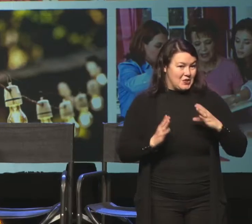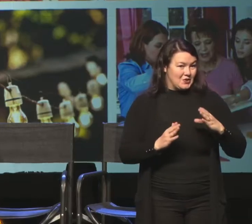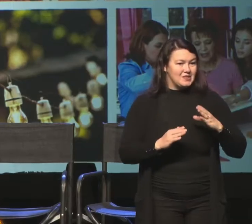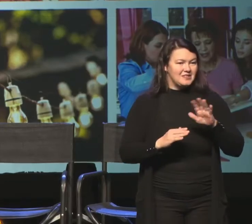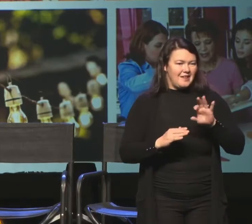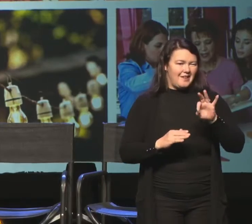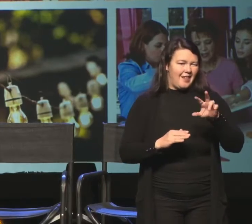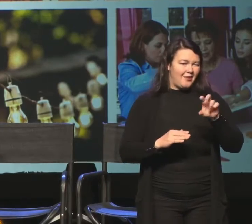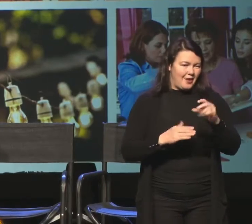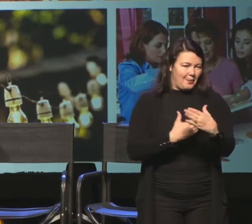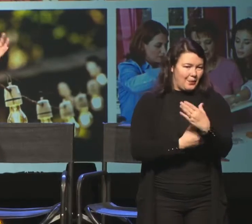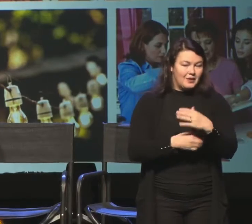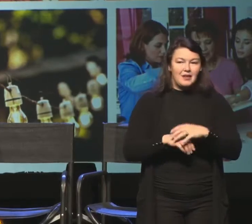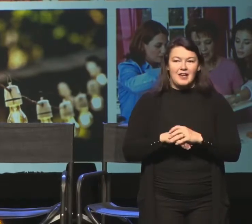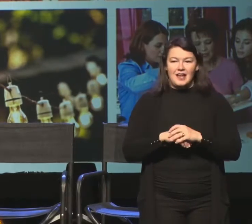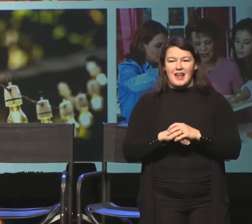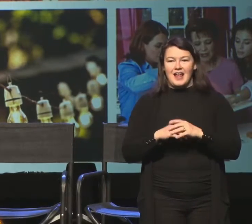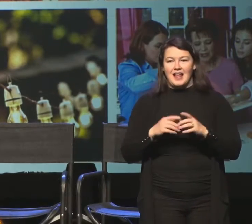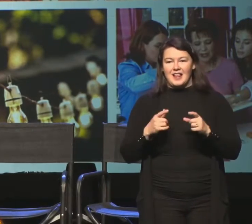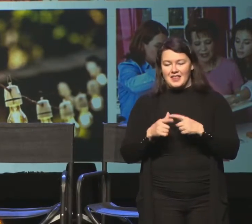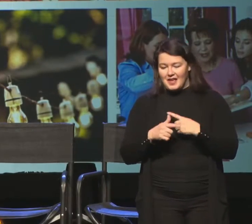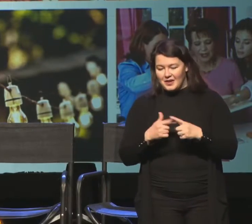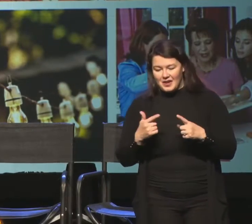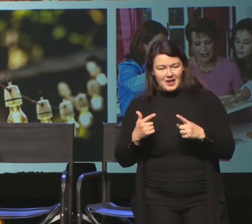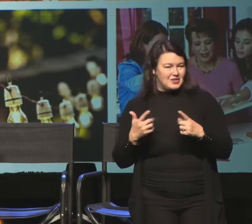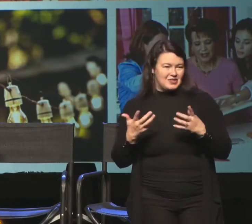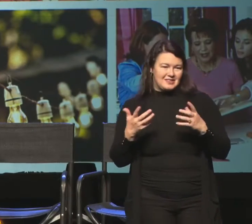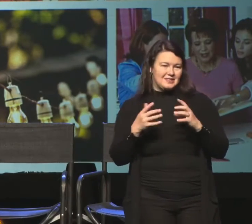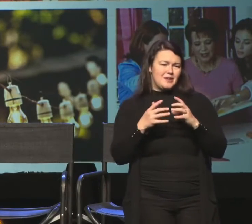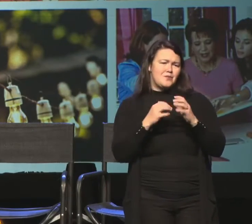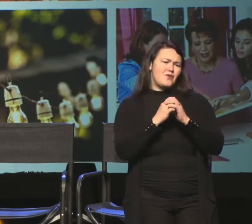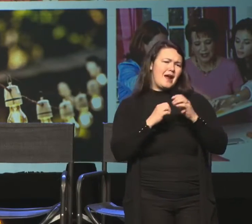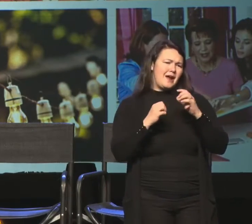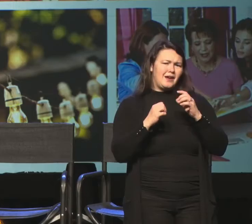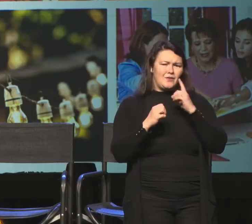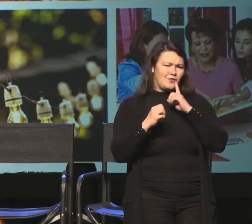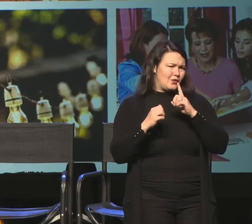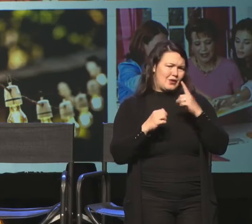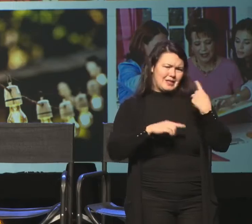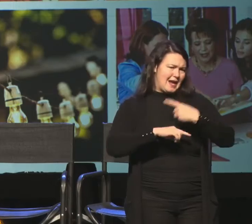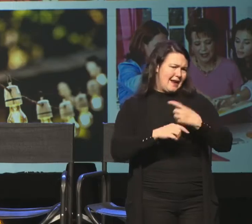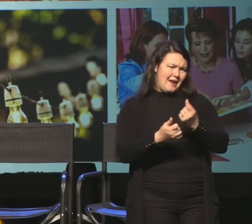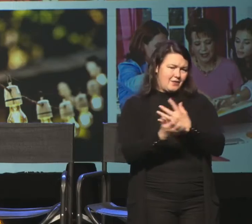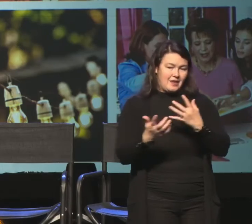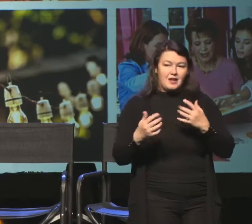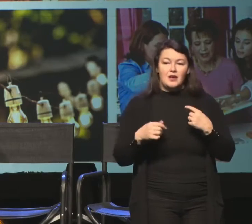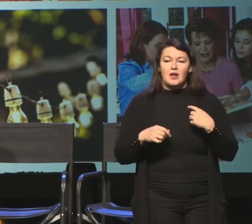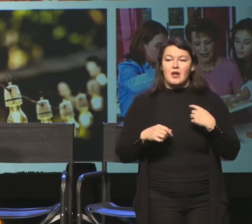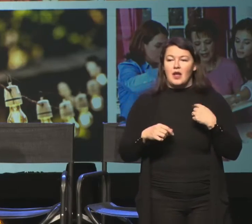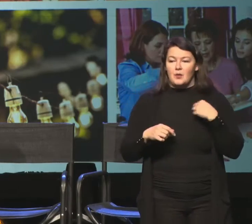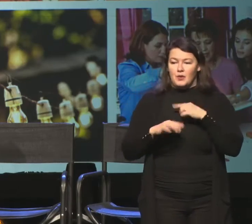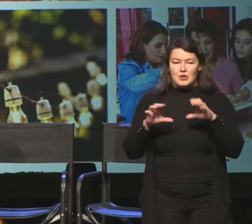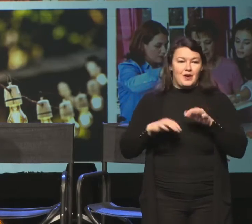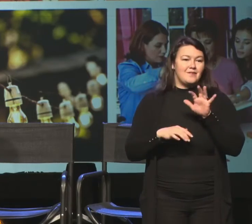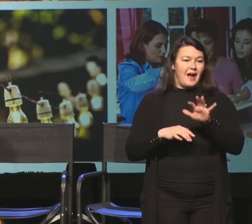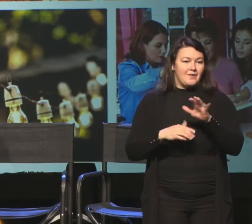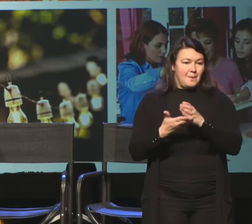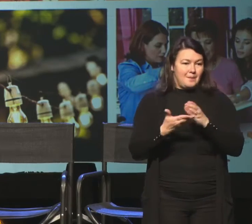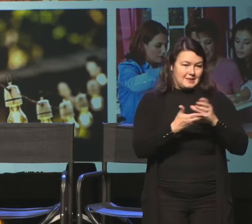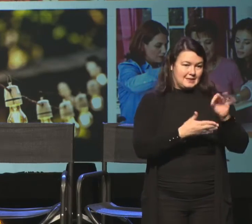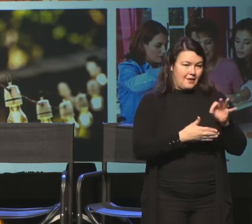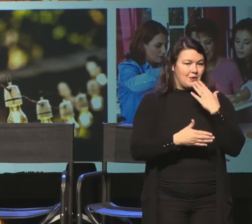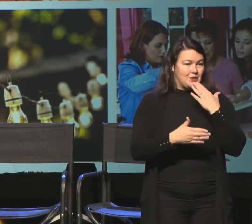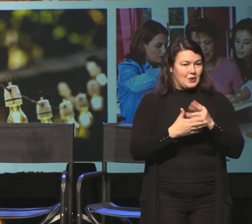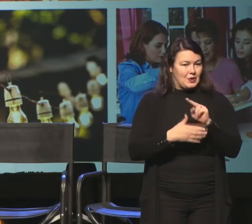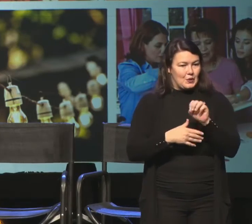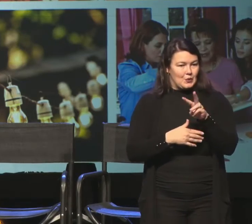in the morning, and we just kind of come, we hear good news from everybody, and we pray over the day, all that good stuff. And we were doing 5 pieces of good news today, and one of our